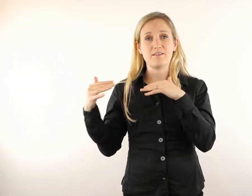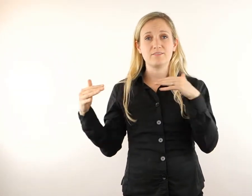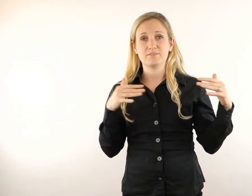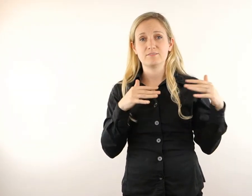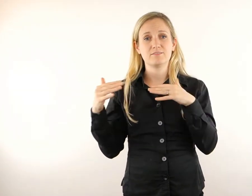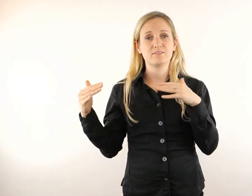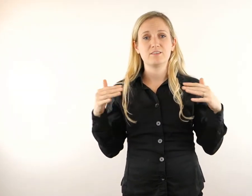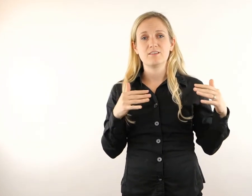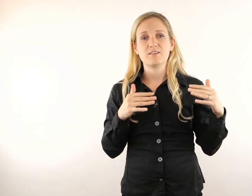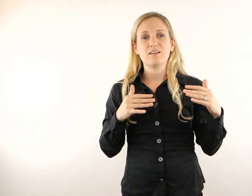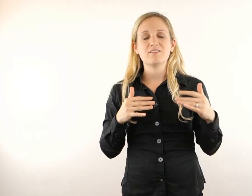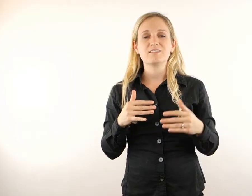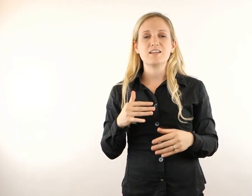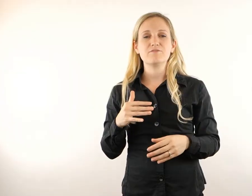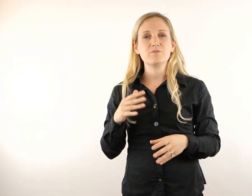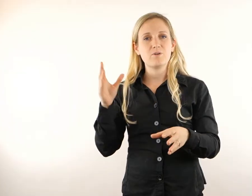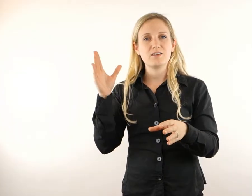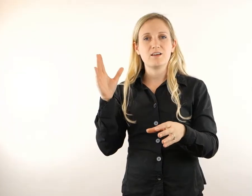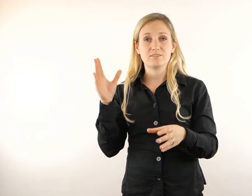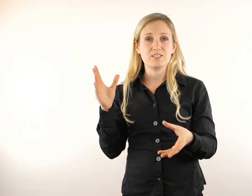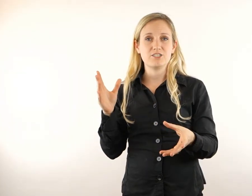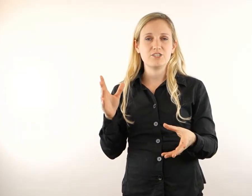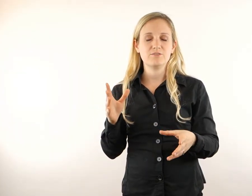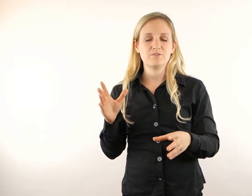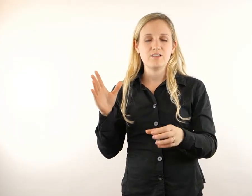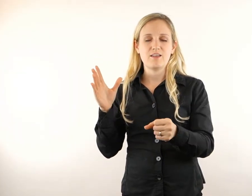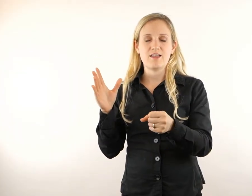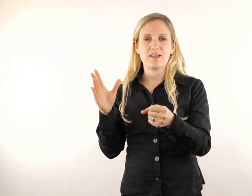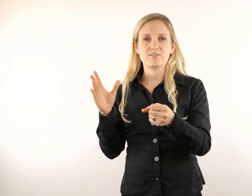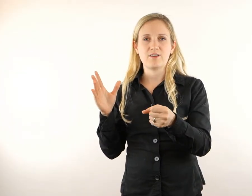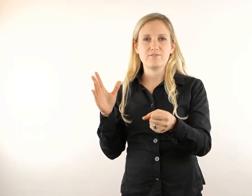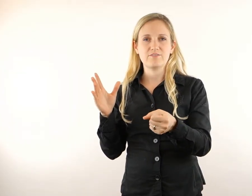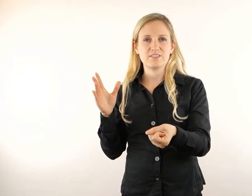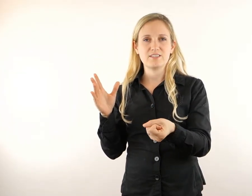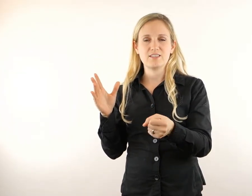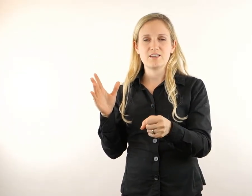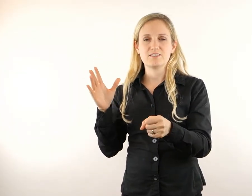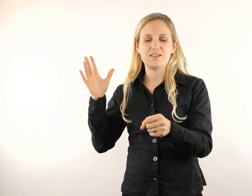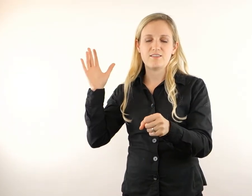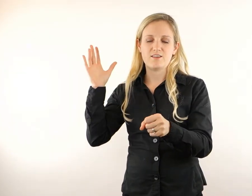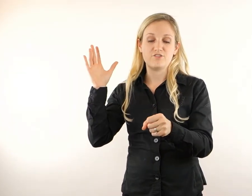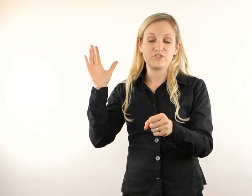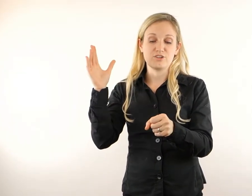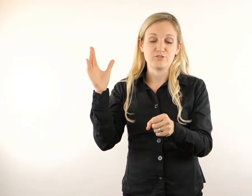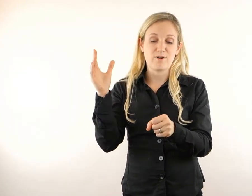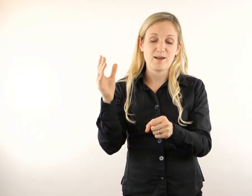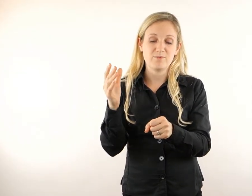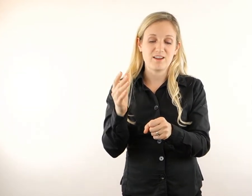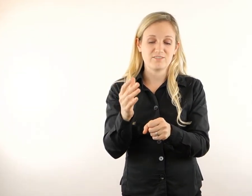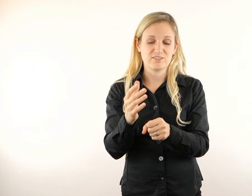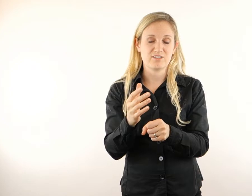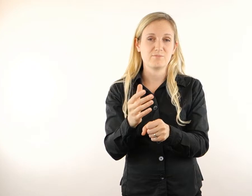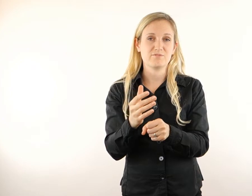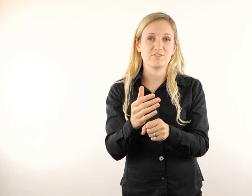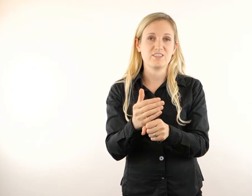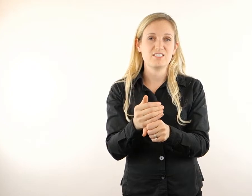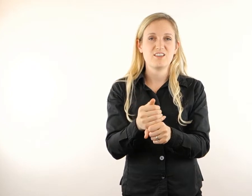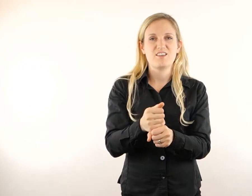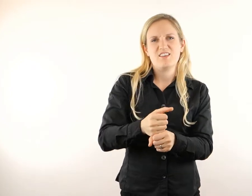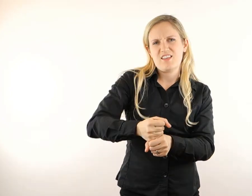battle. Now the sign for 1, I'll teach it to you. And you have your fist like this, and then you're going to grab whatever's on top of your fist,